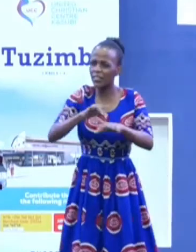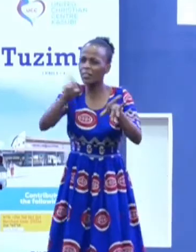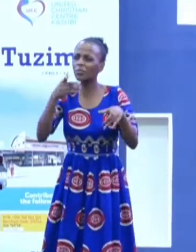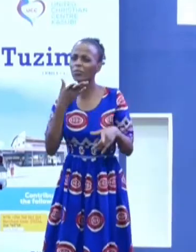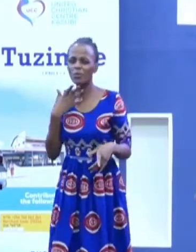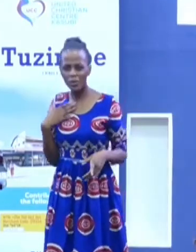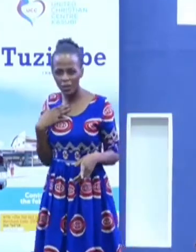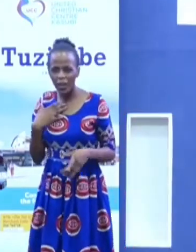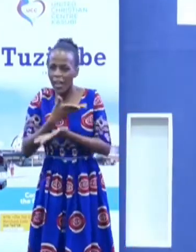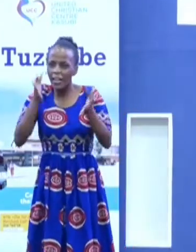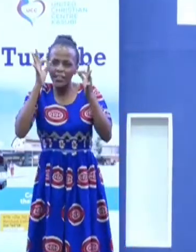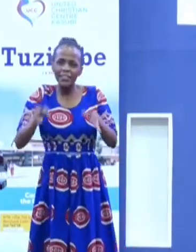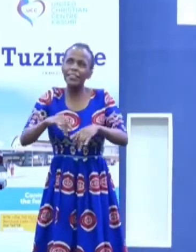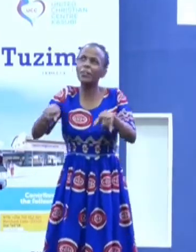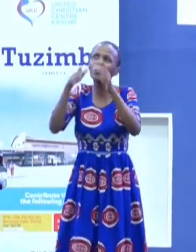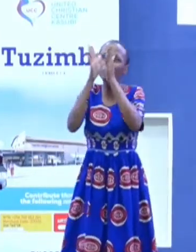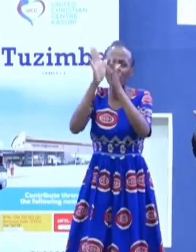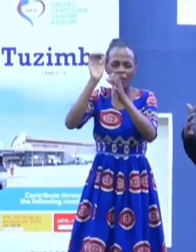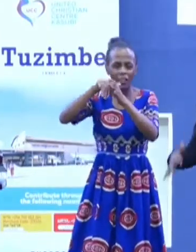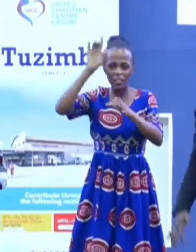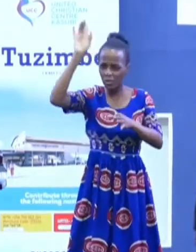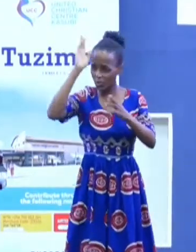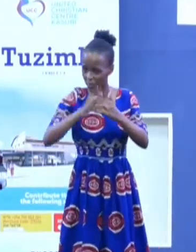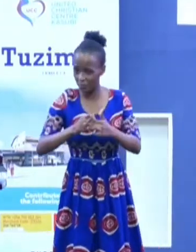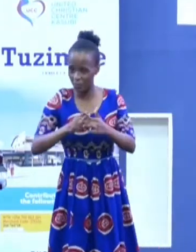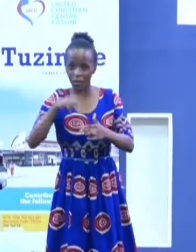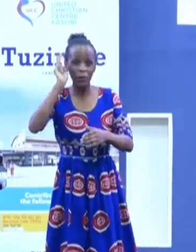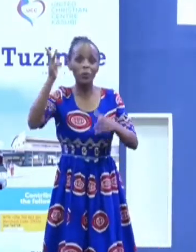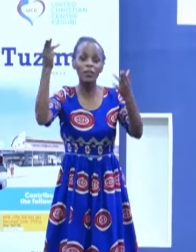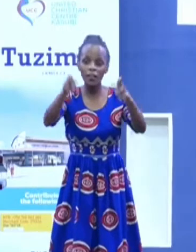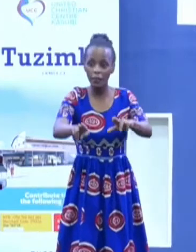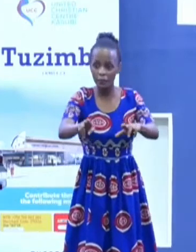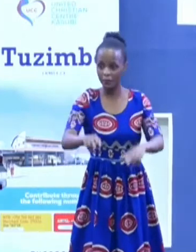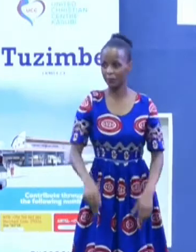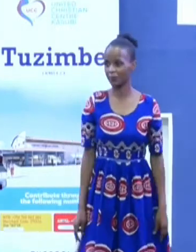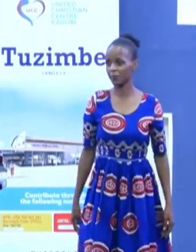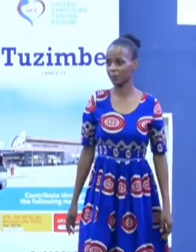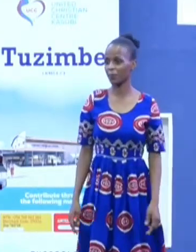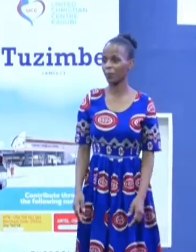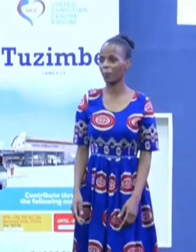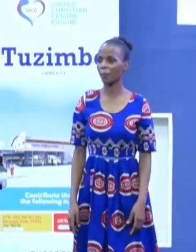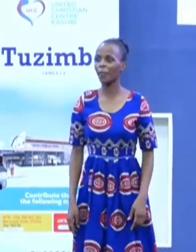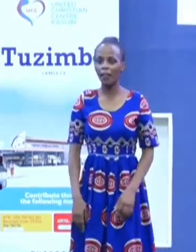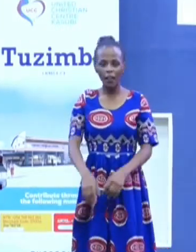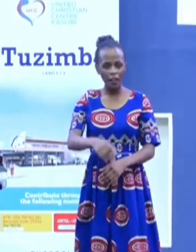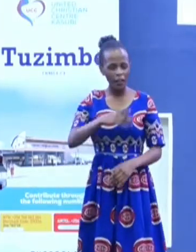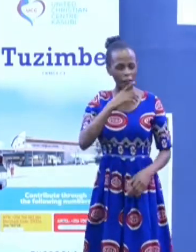said whatever we desire, whatever we ask in your name, it shall be done for us.